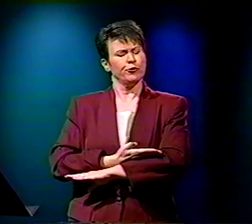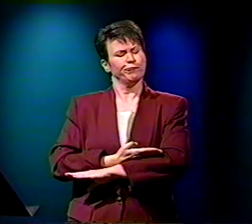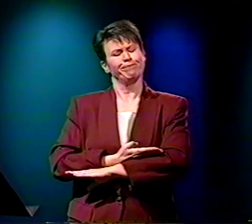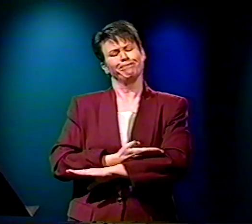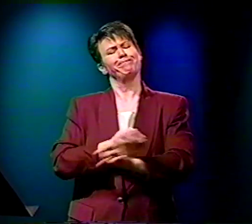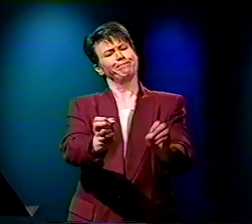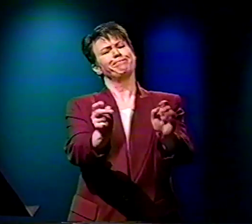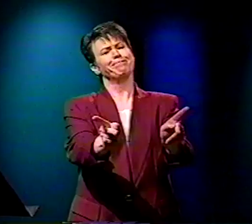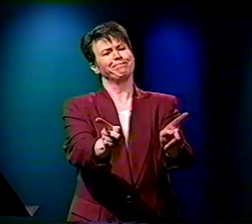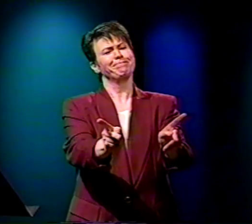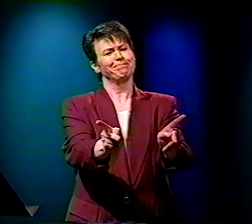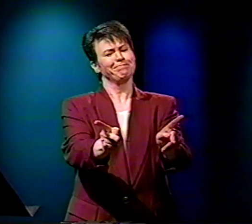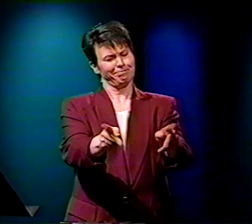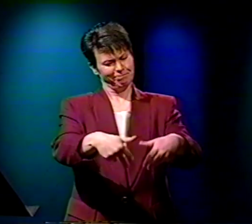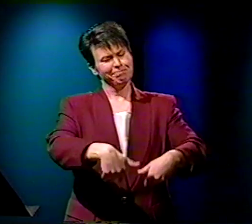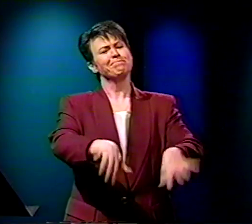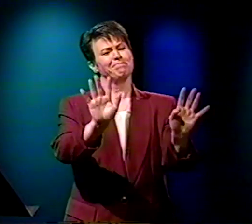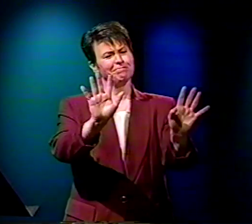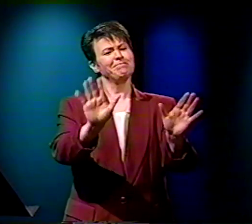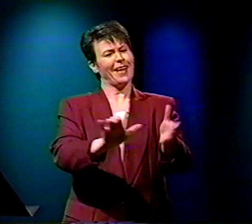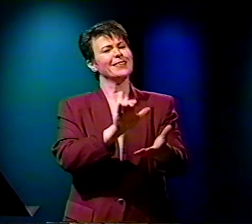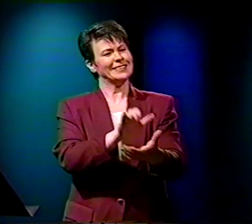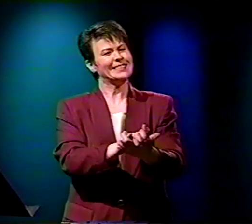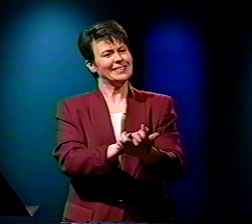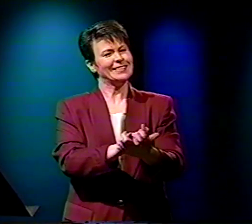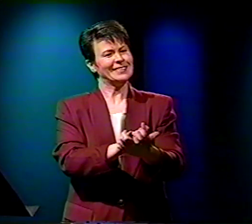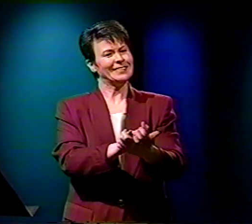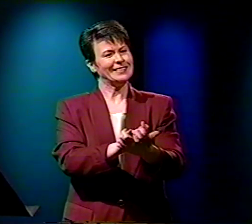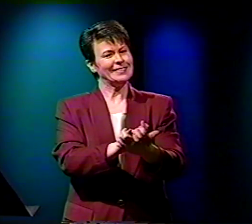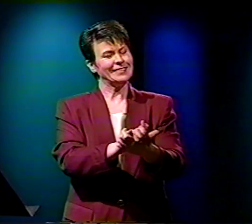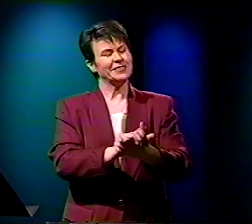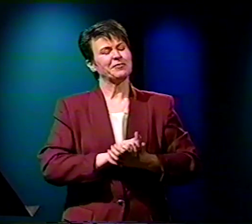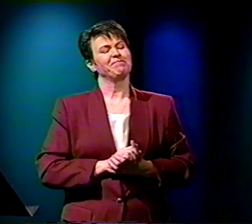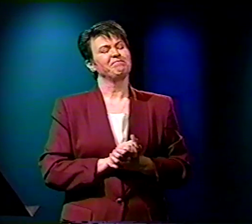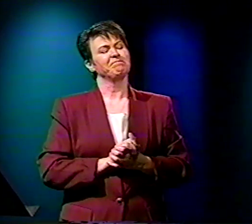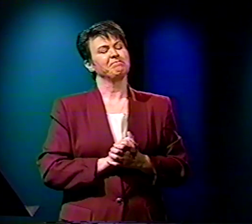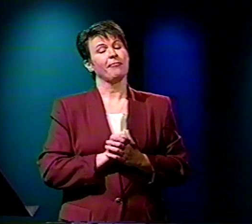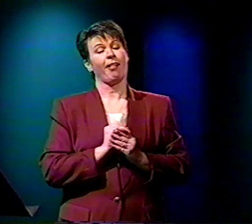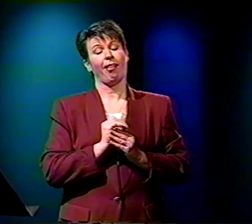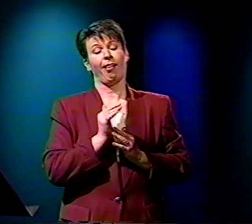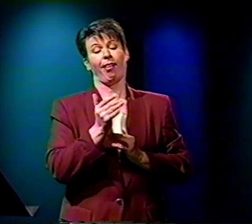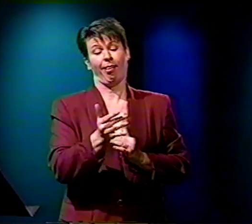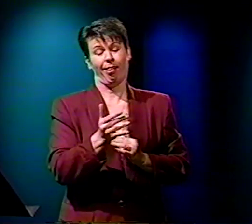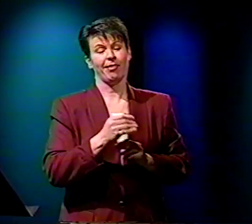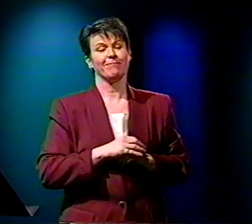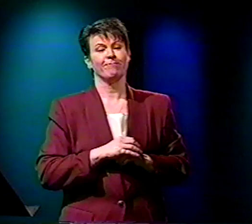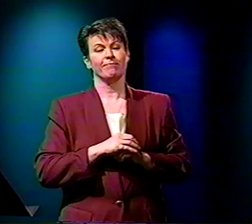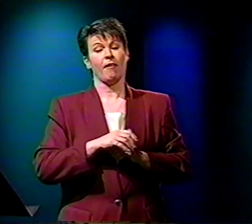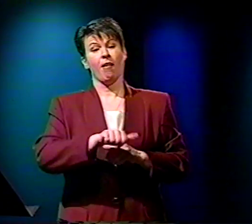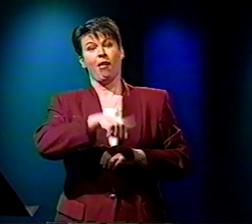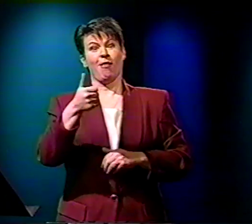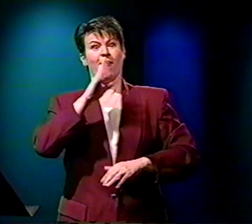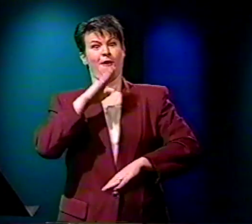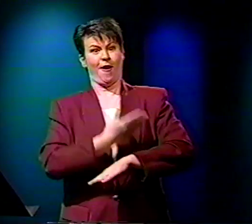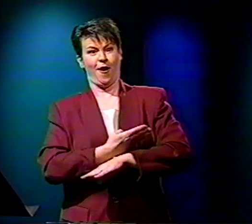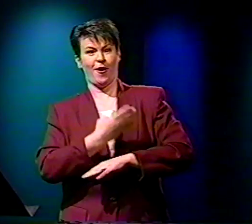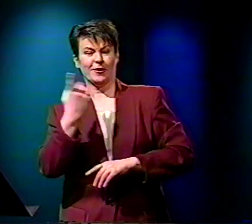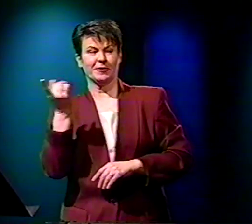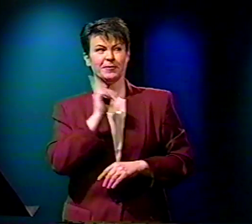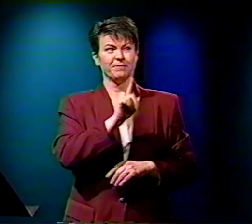home. So he gave his consent. You can get married. A little bit later, another daughter